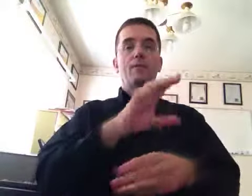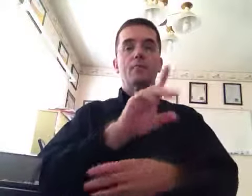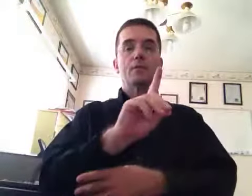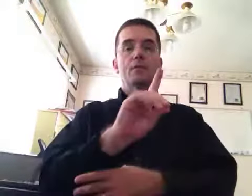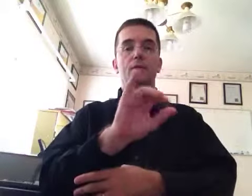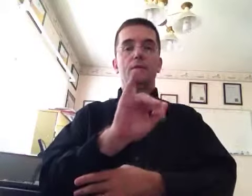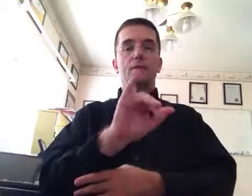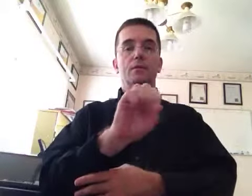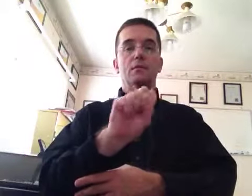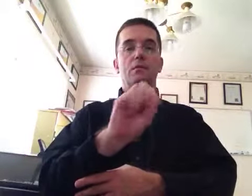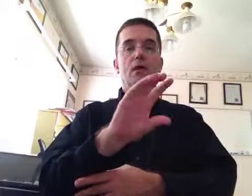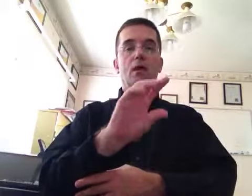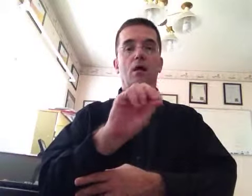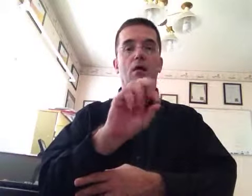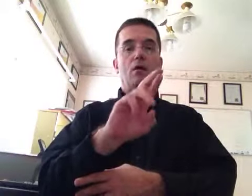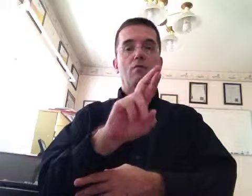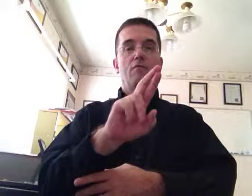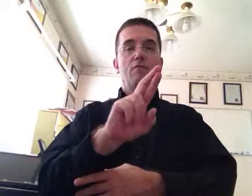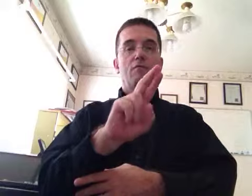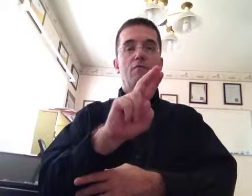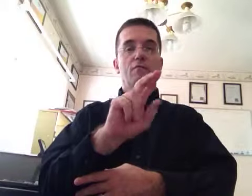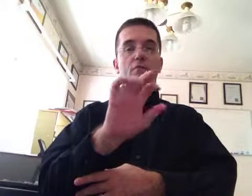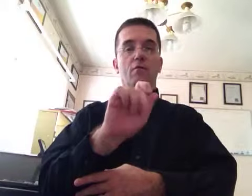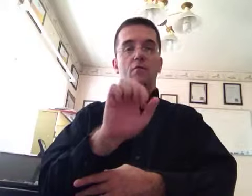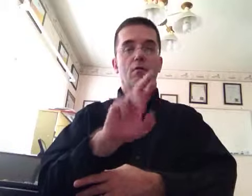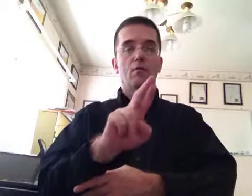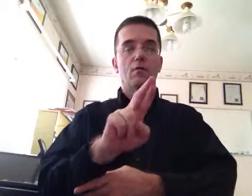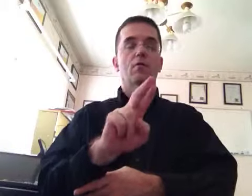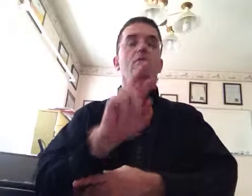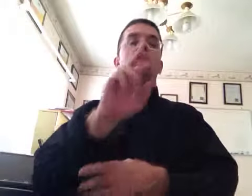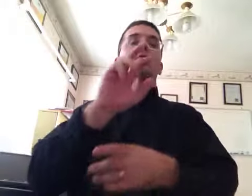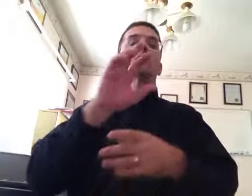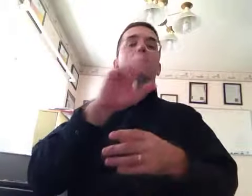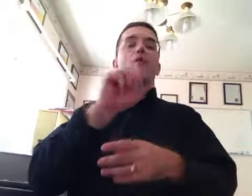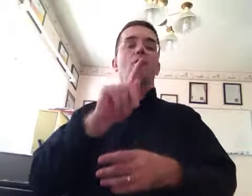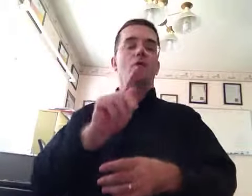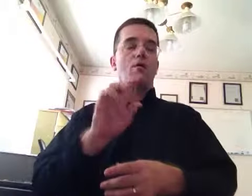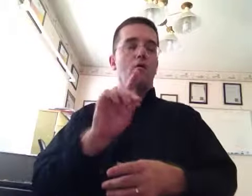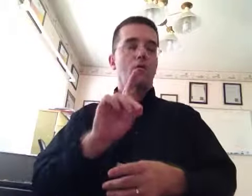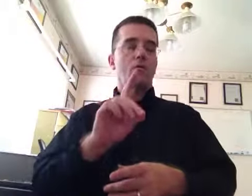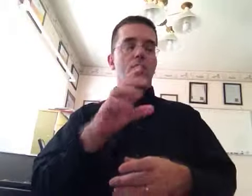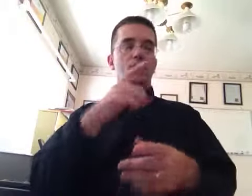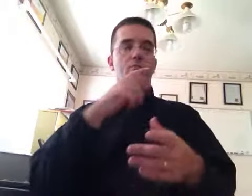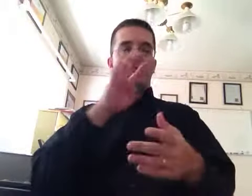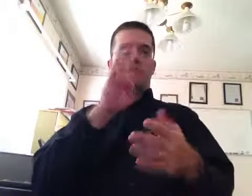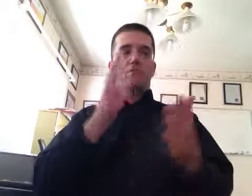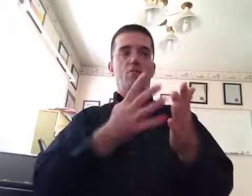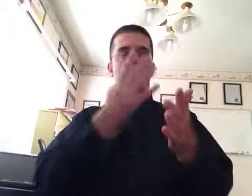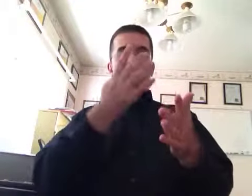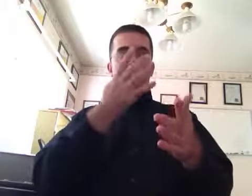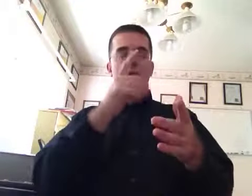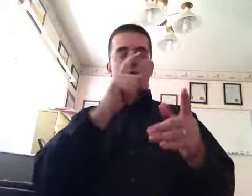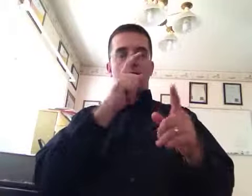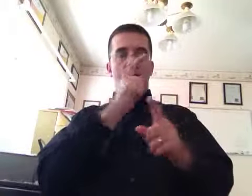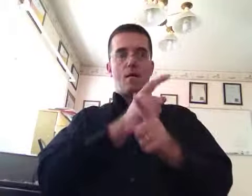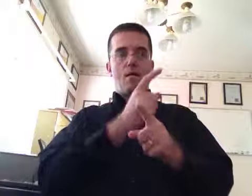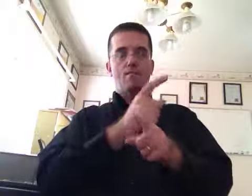stupid. Yeah, it took 4 times to get the letter right. So they originally said on the $2,500 balance that it